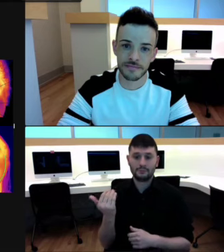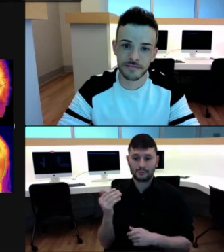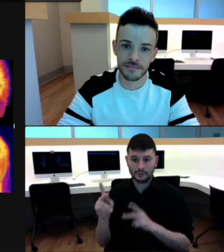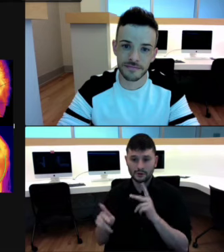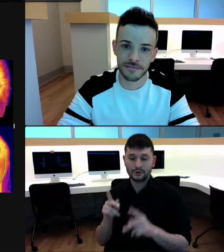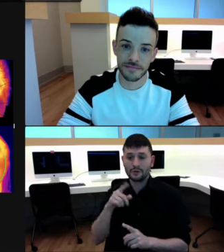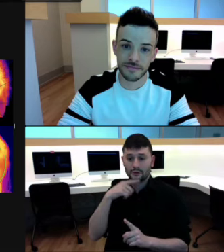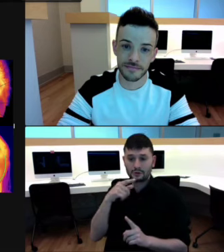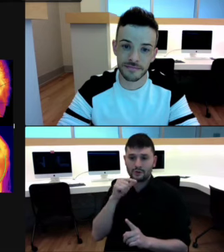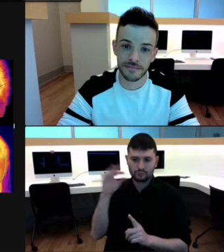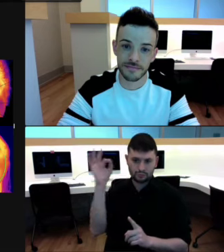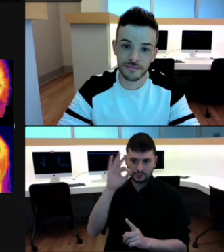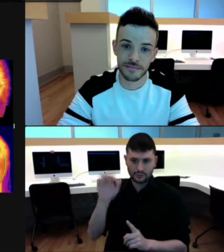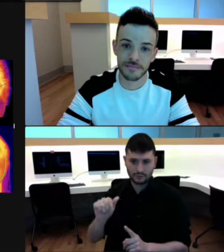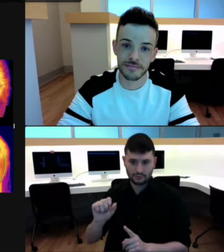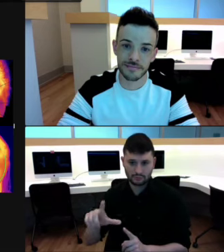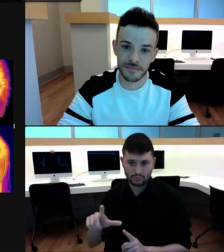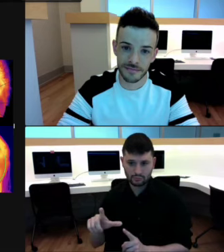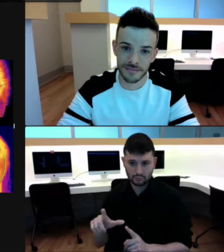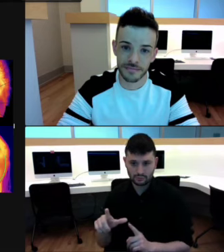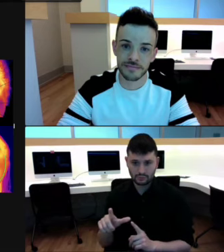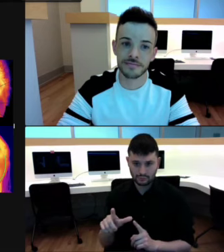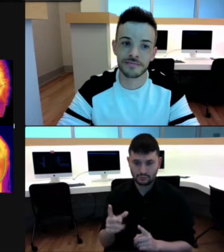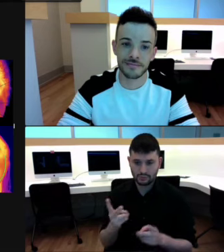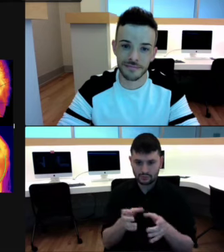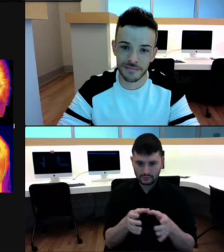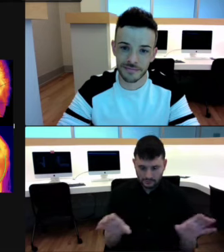other 15 are hearing people who do not.